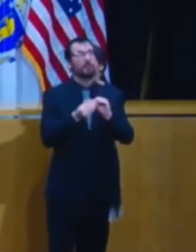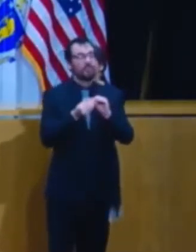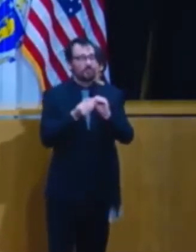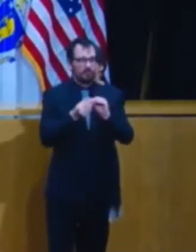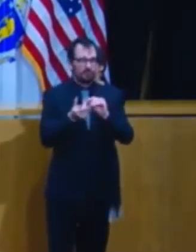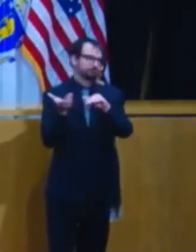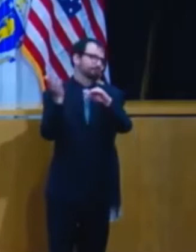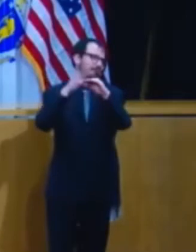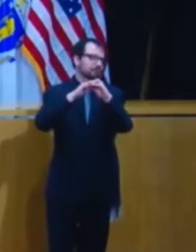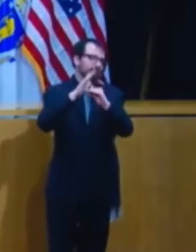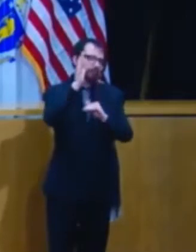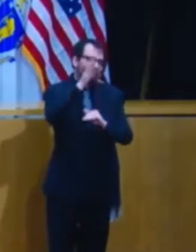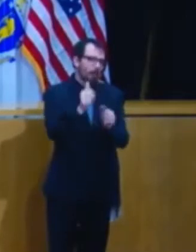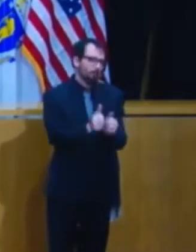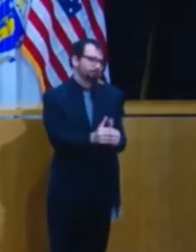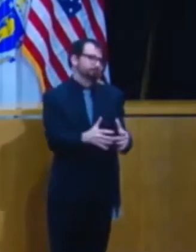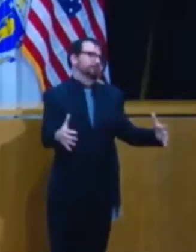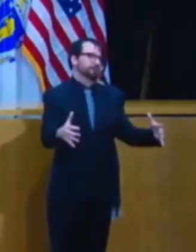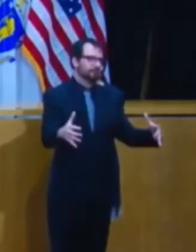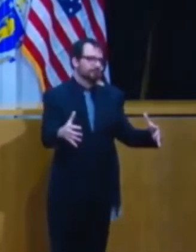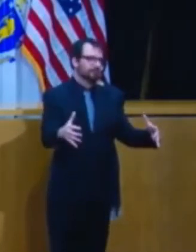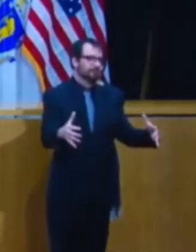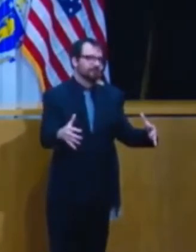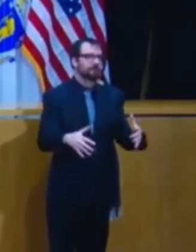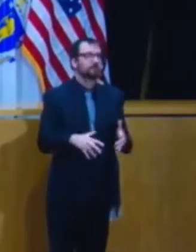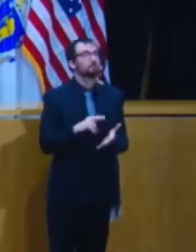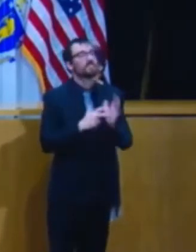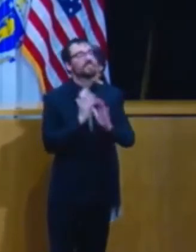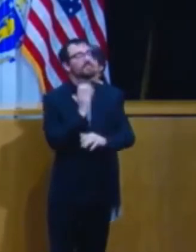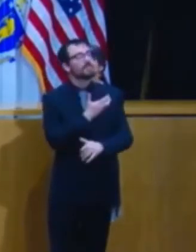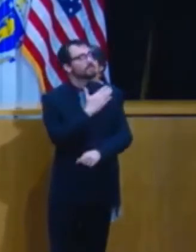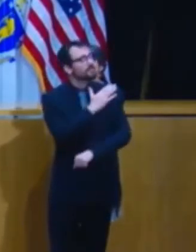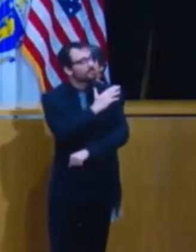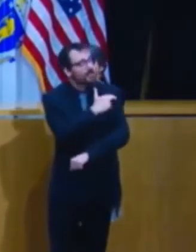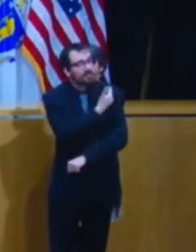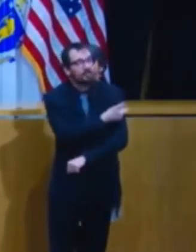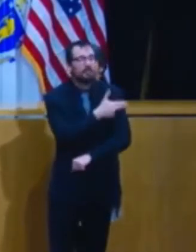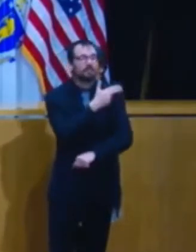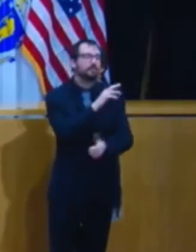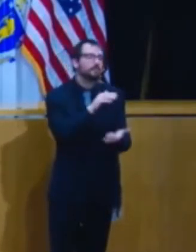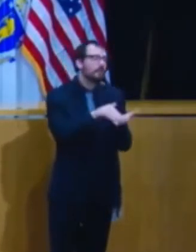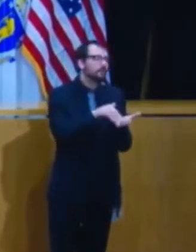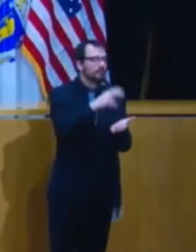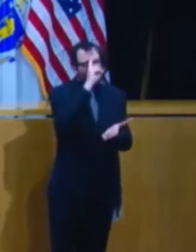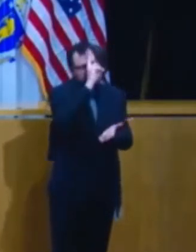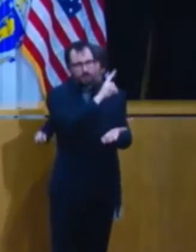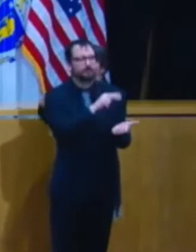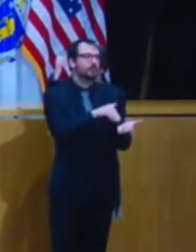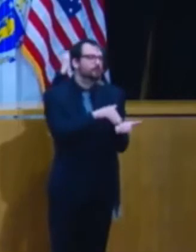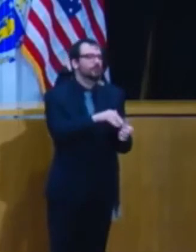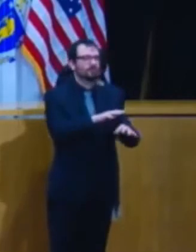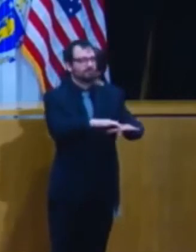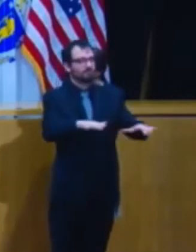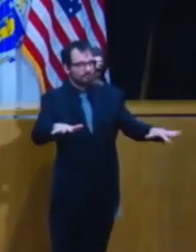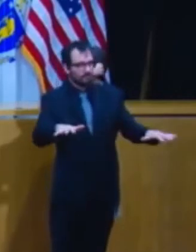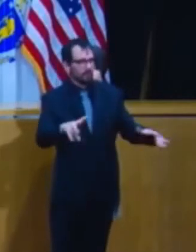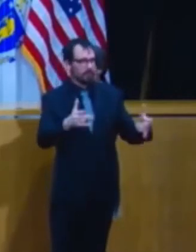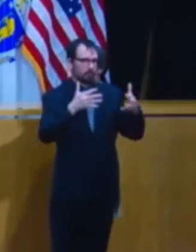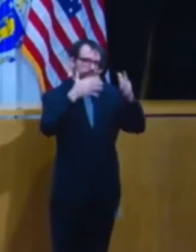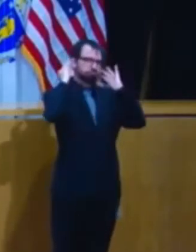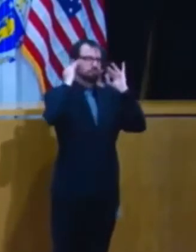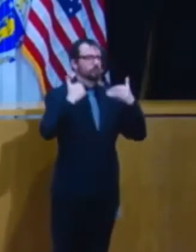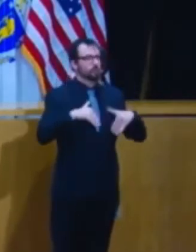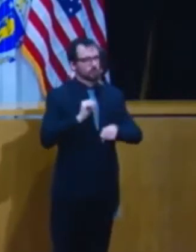system will be unprecedented. But we're also focused on the long game for how we can monitor, isolate, and put